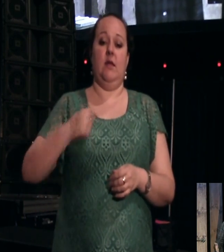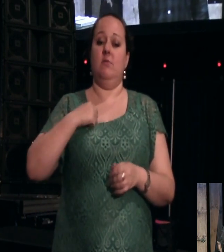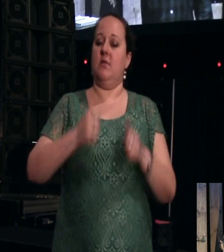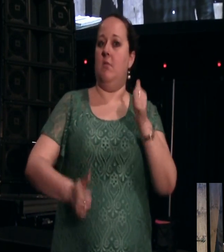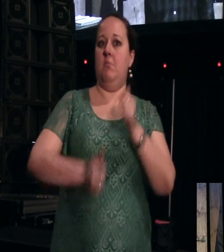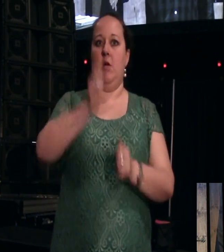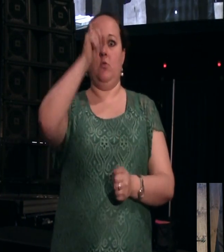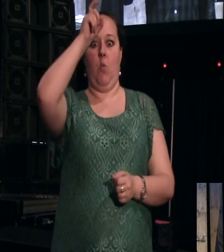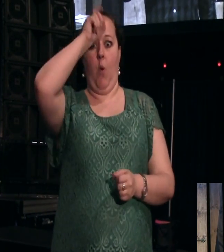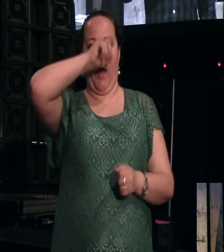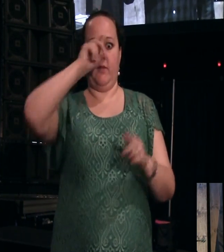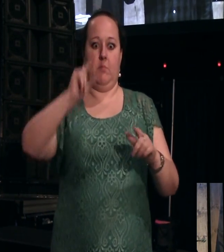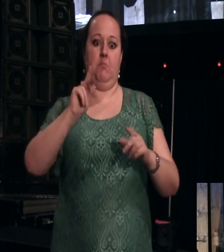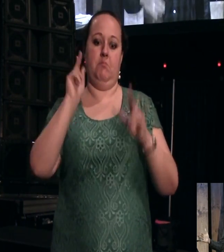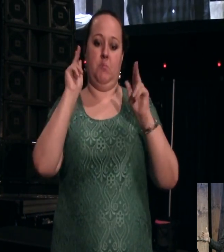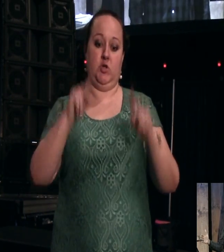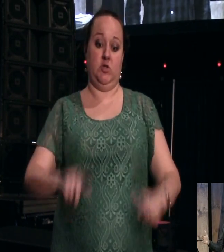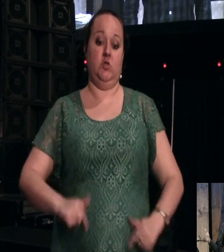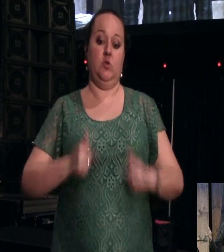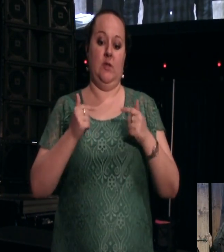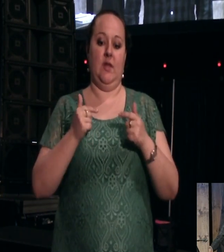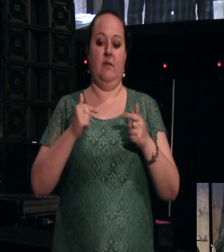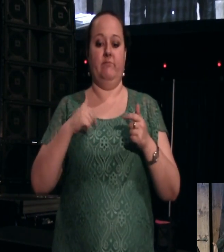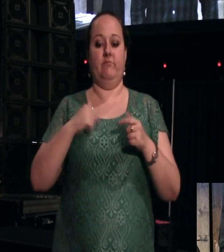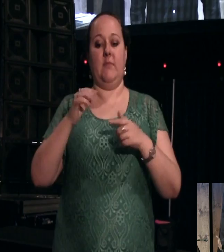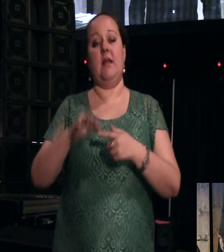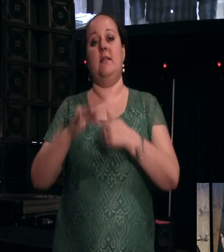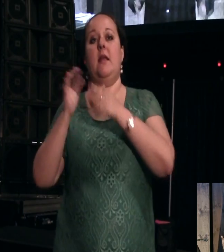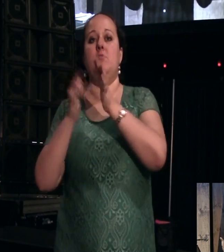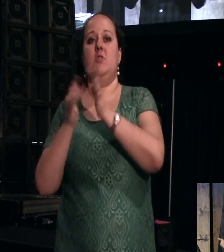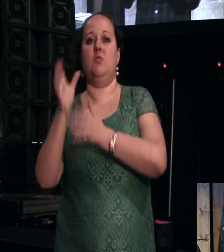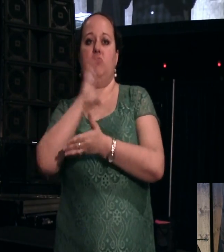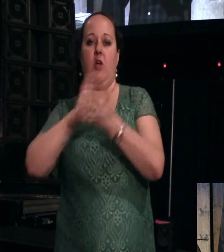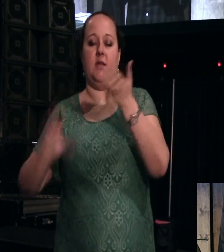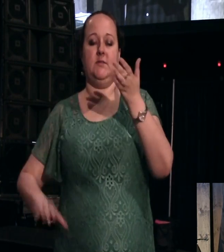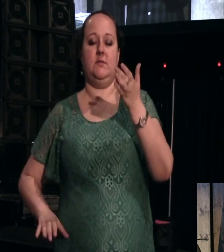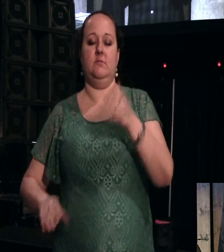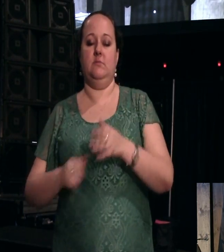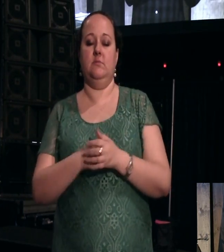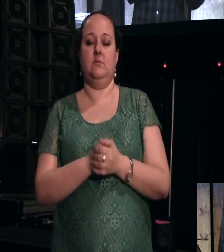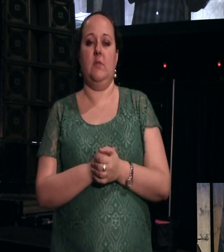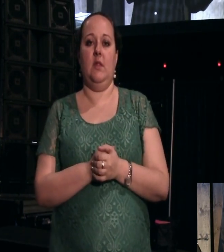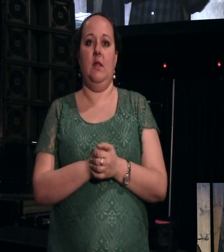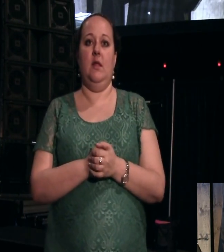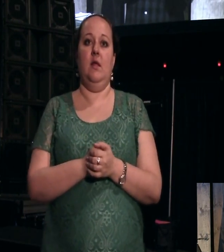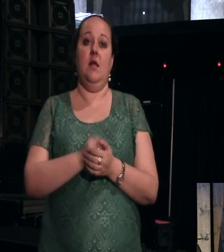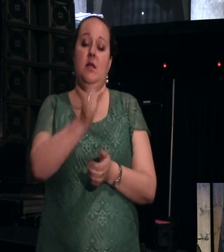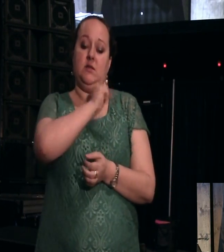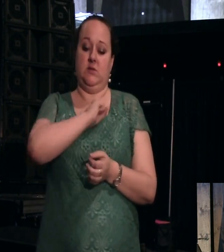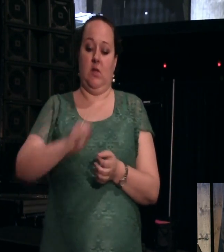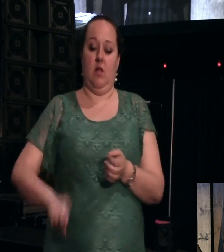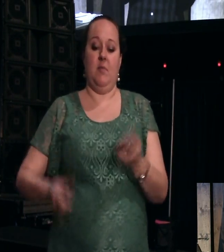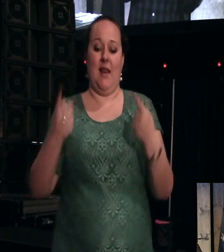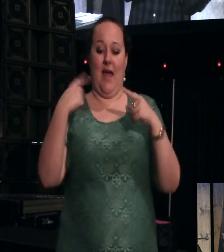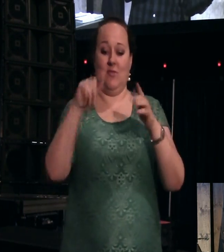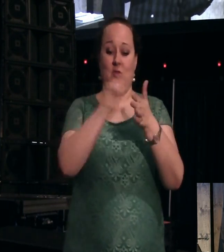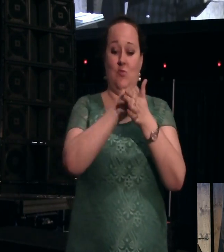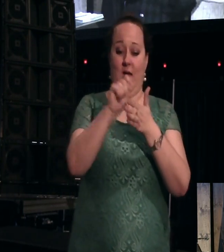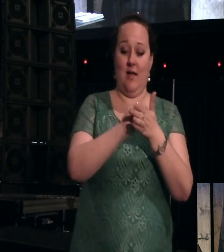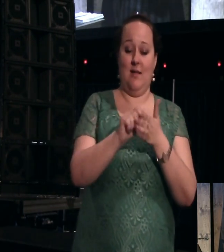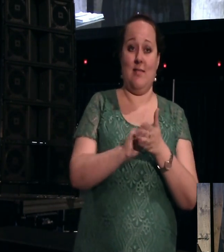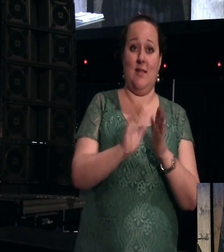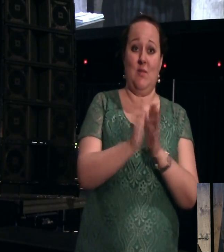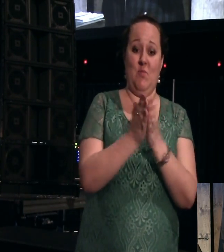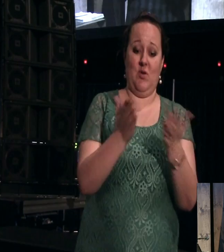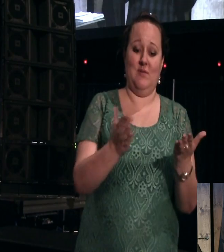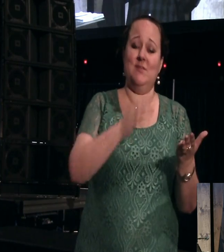King Solomon, who's the wisest person to ever walk the face of the earth besides Jesus Christ. And it's pretty awesome